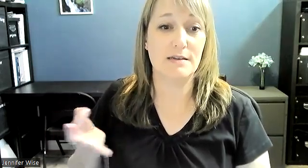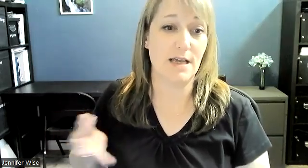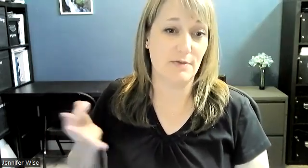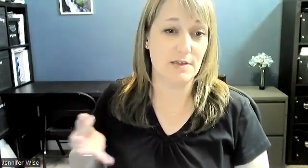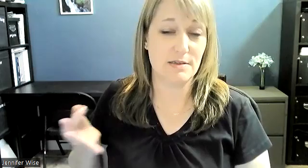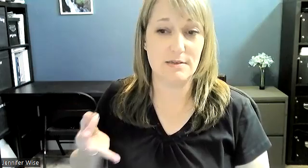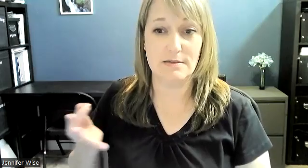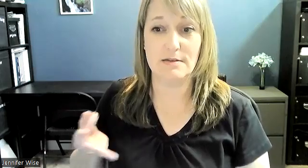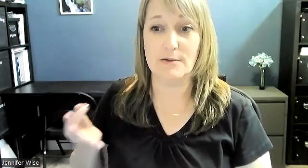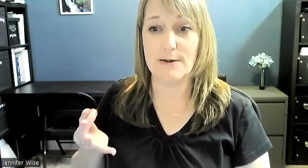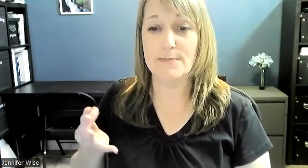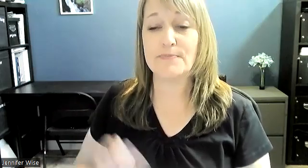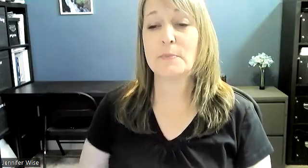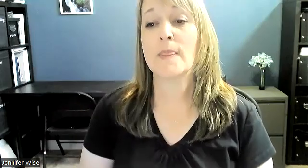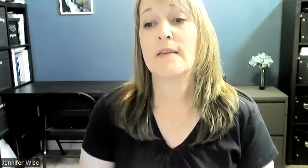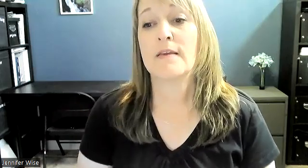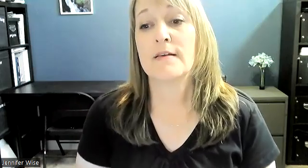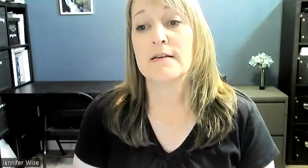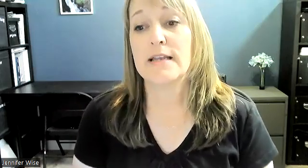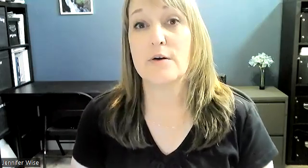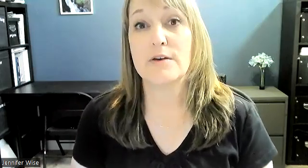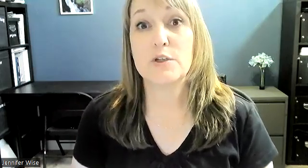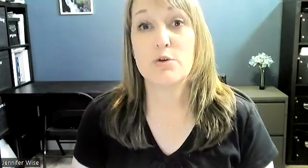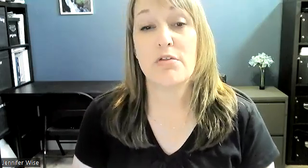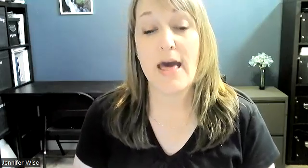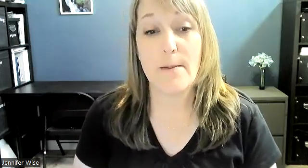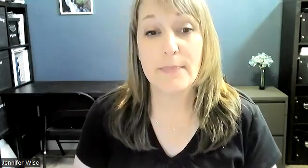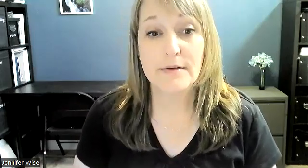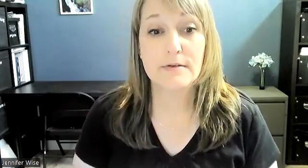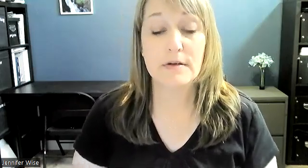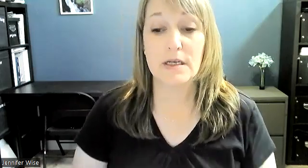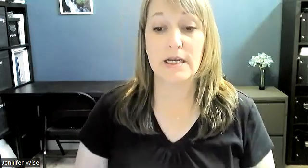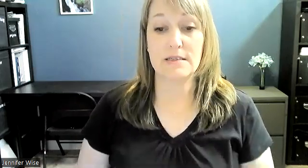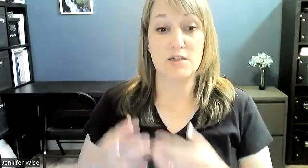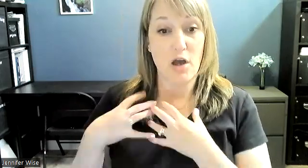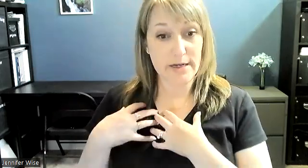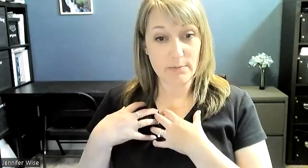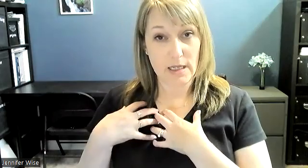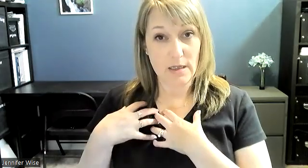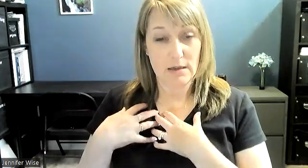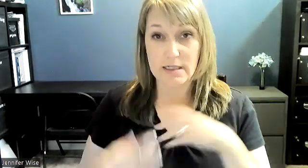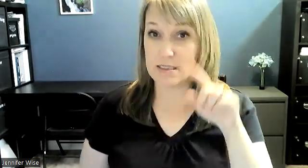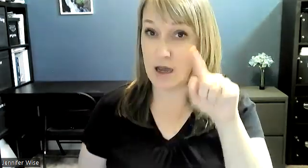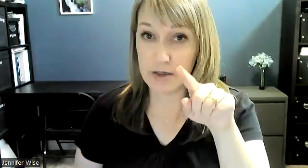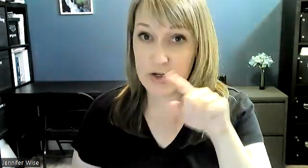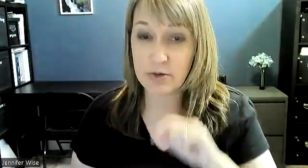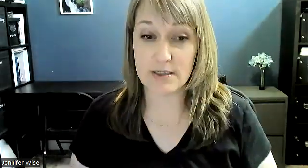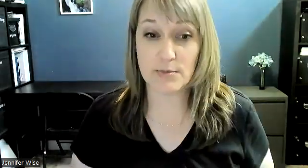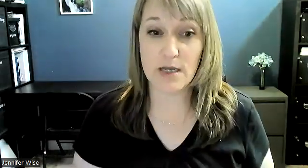9 of us. Okay. Now, if we do them, it's not near me and it's not near you because I'm not